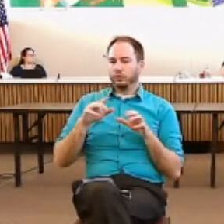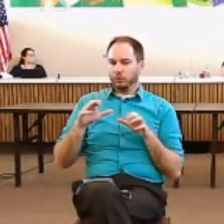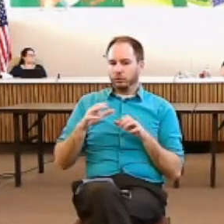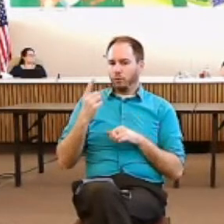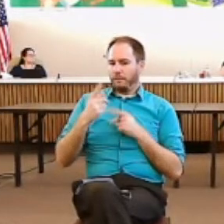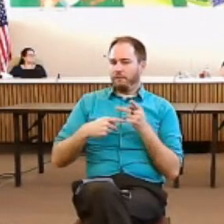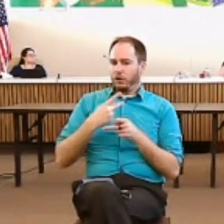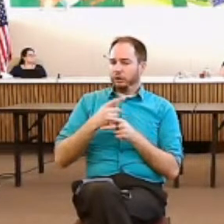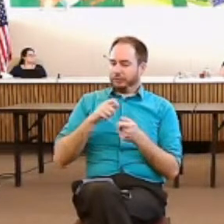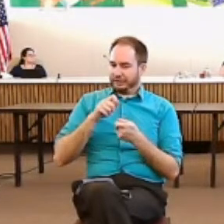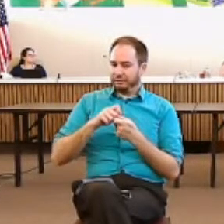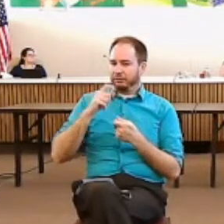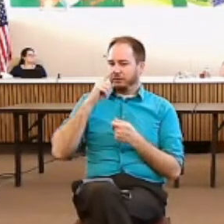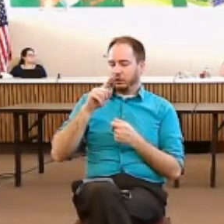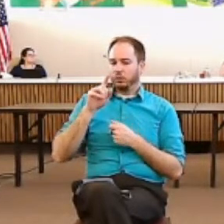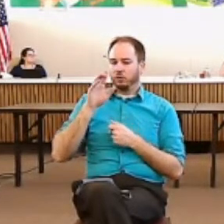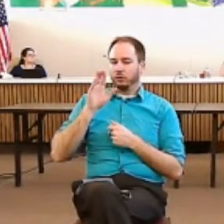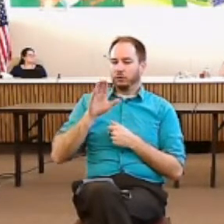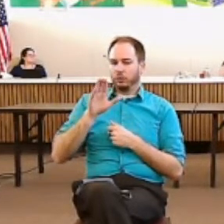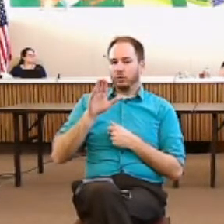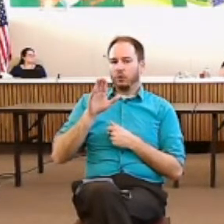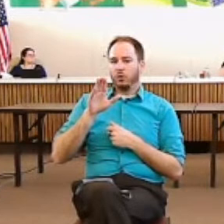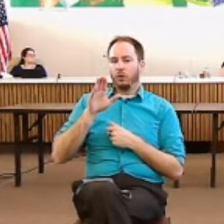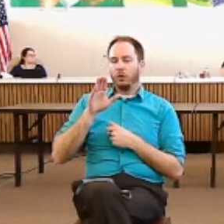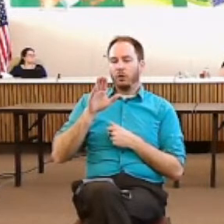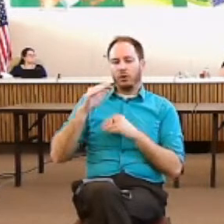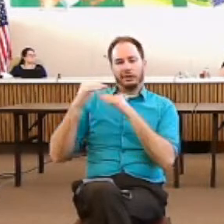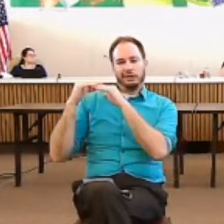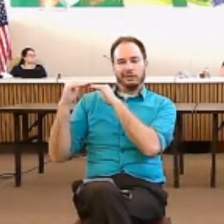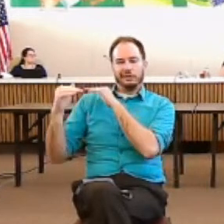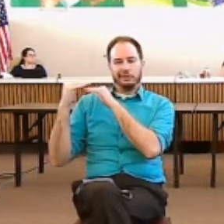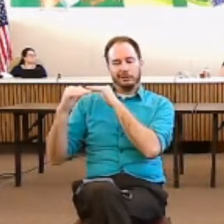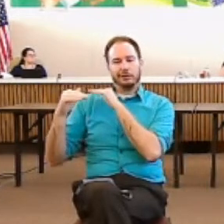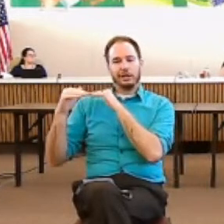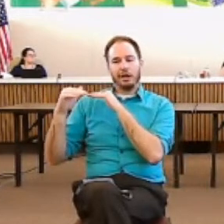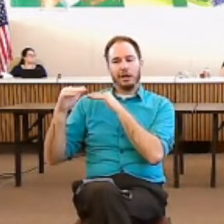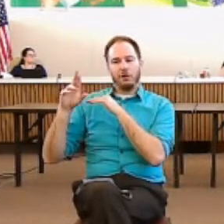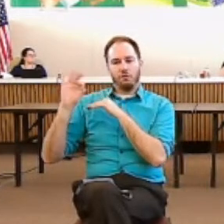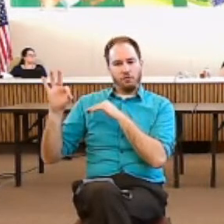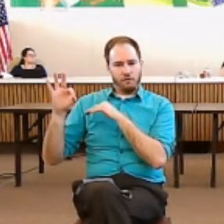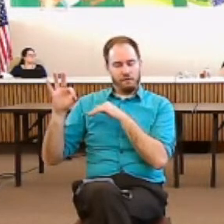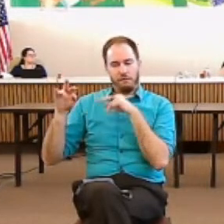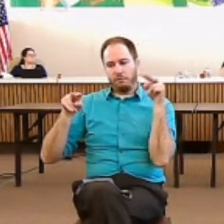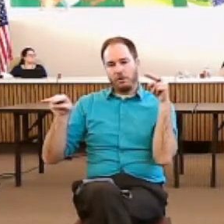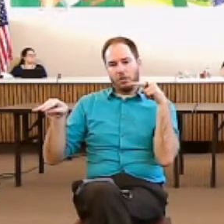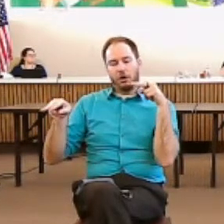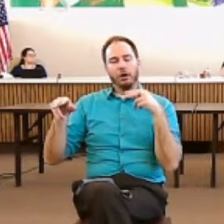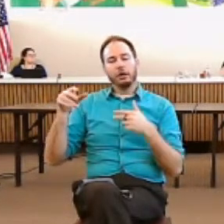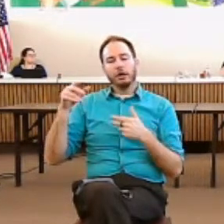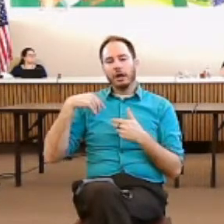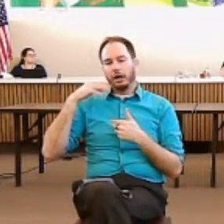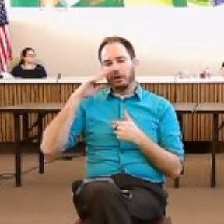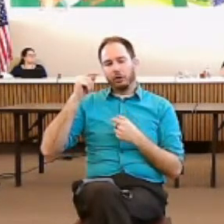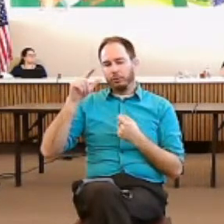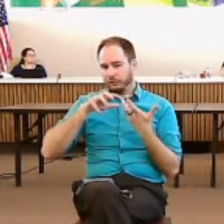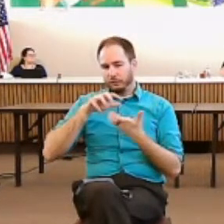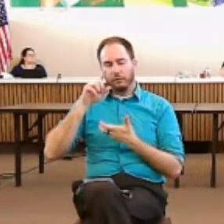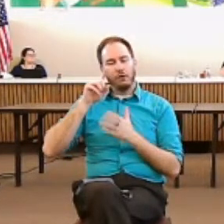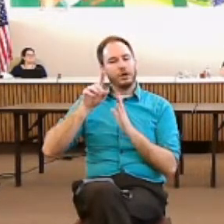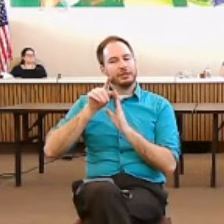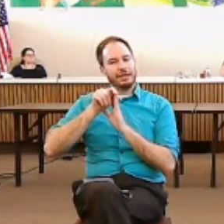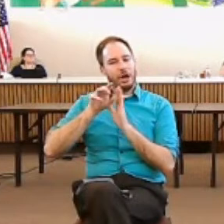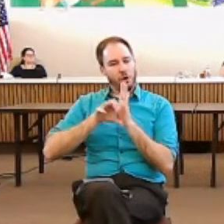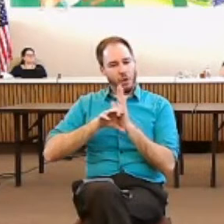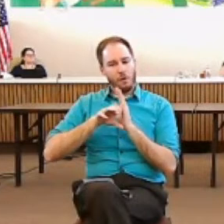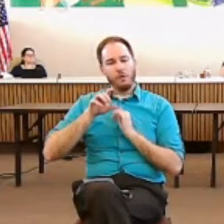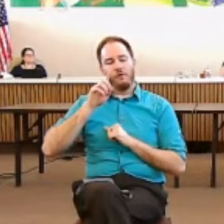version that has the top of the roof line. It's not, so one of the confusing things in town code,